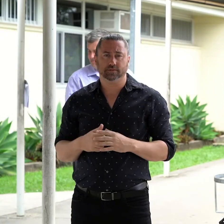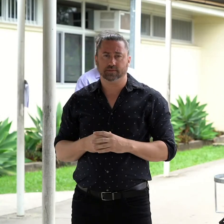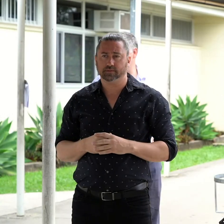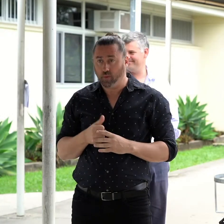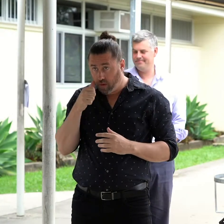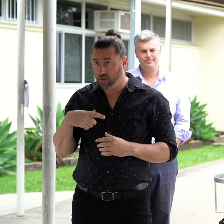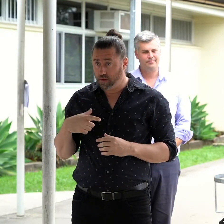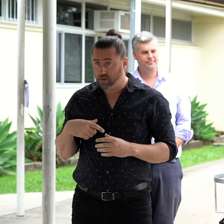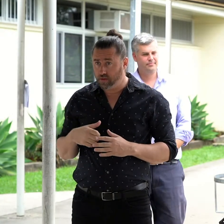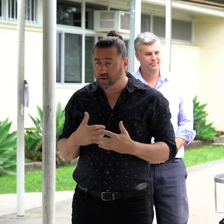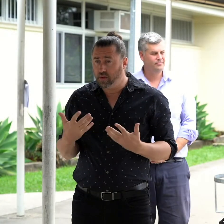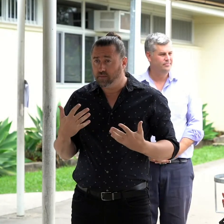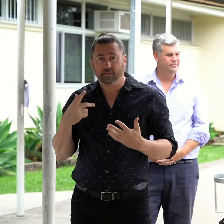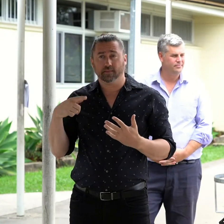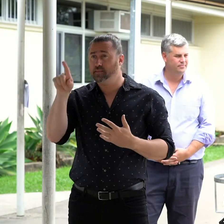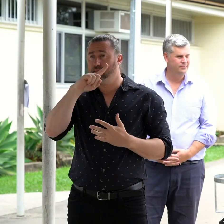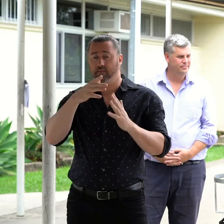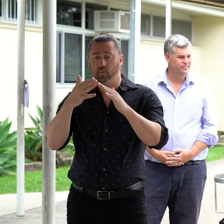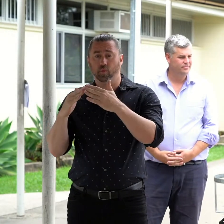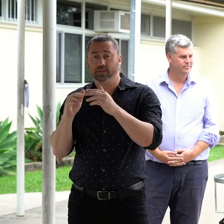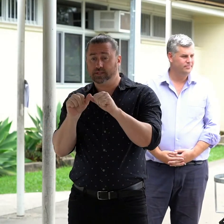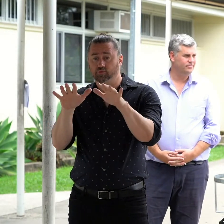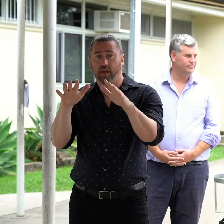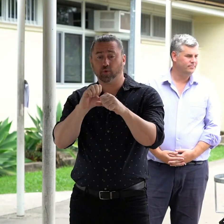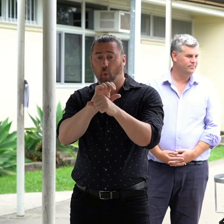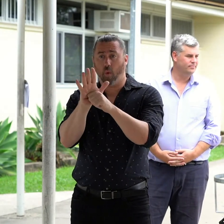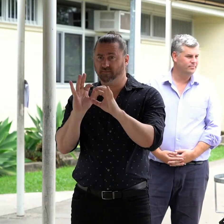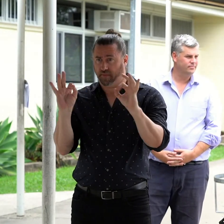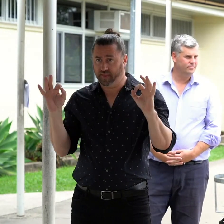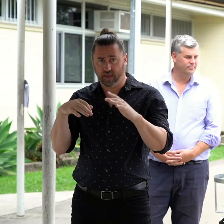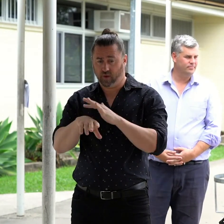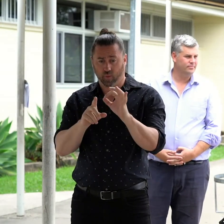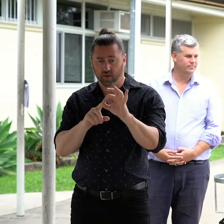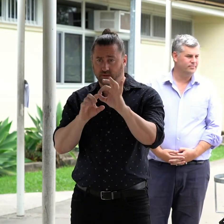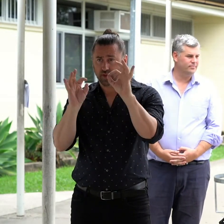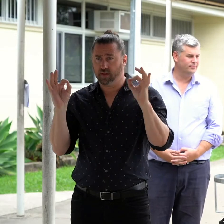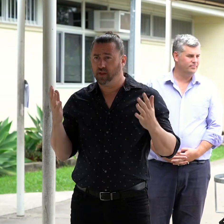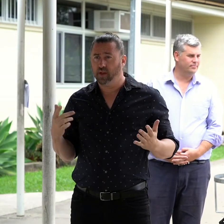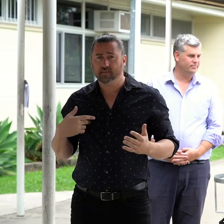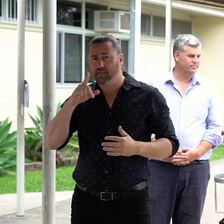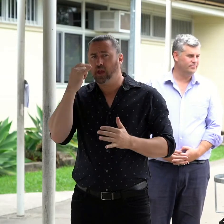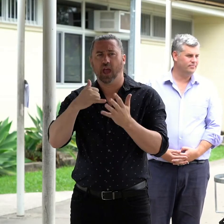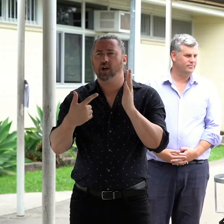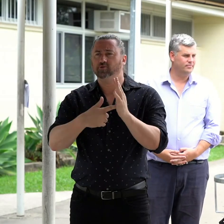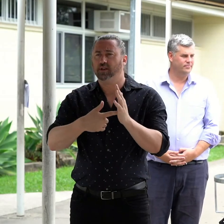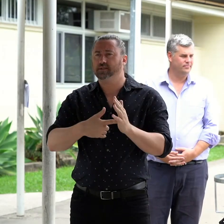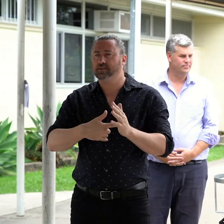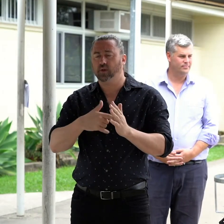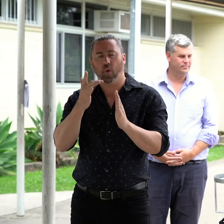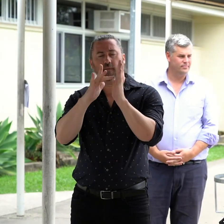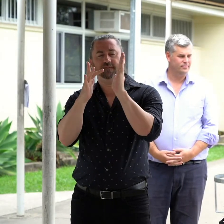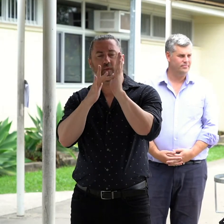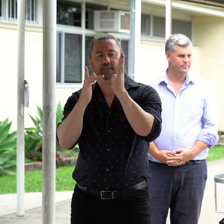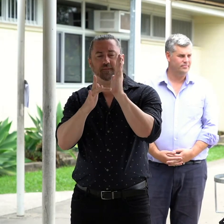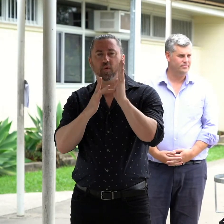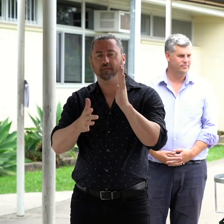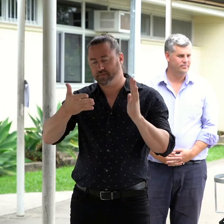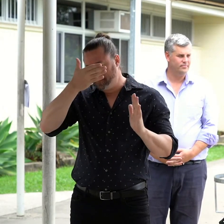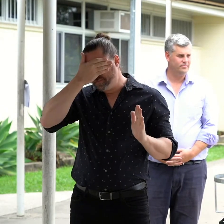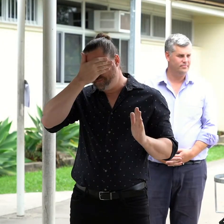we don't have community transmission happening in Queensland right now. We cannot just lift all of the restrictions and say everyone can move